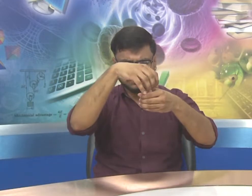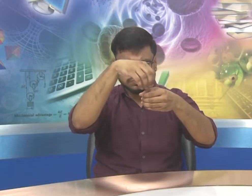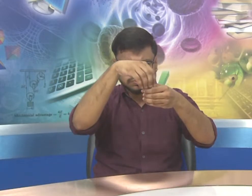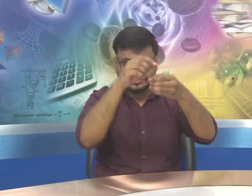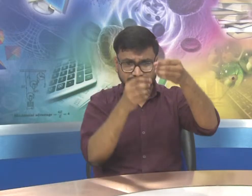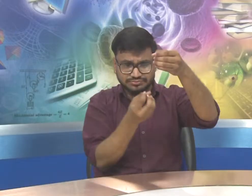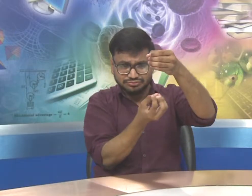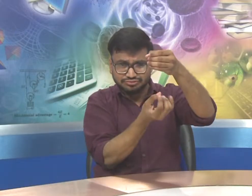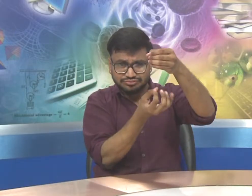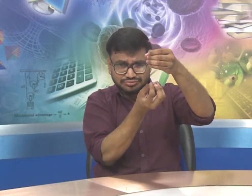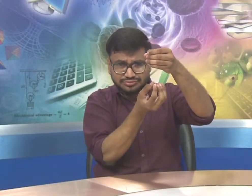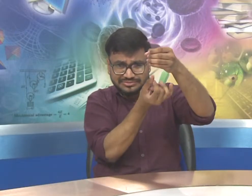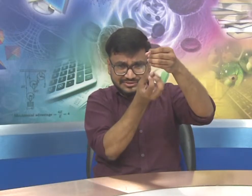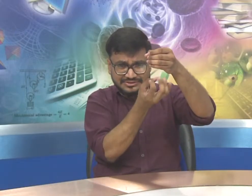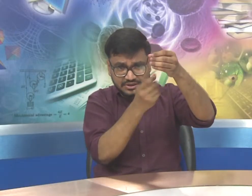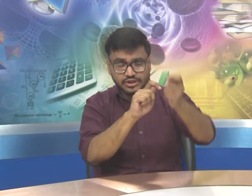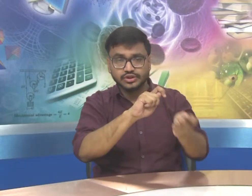After a few days,